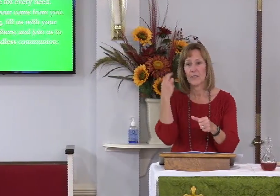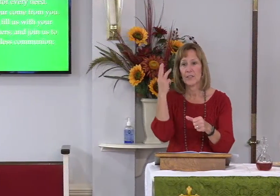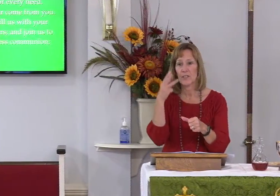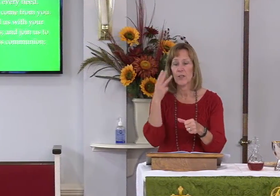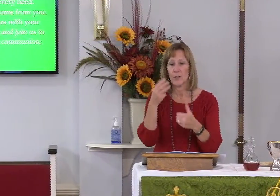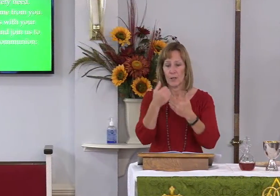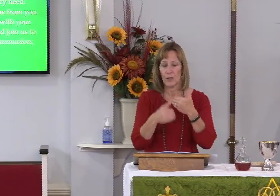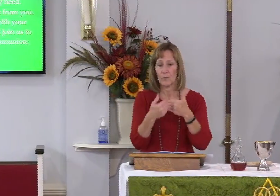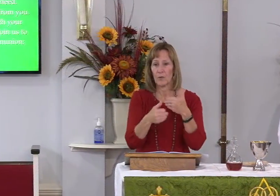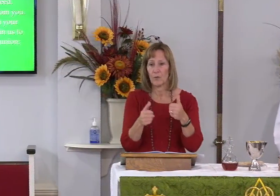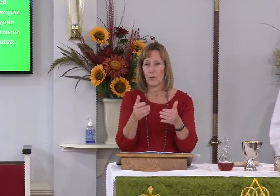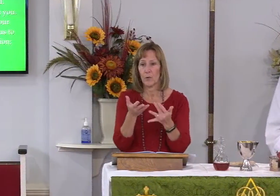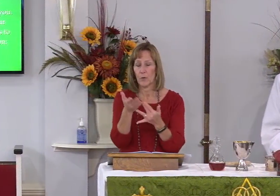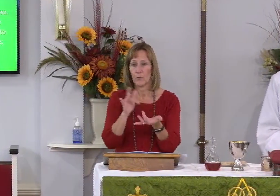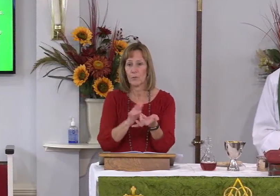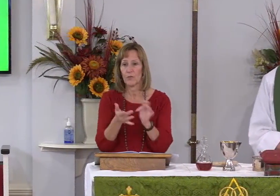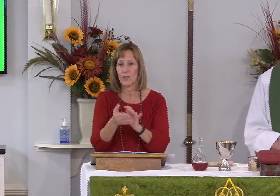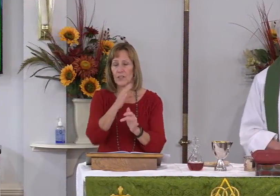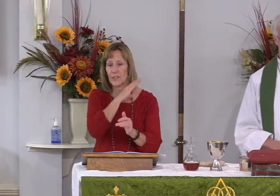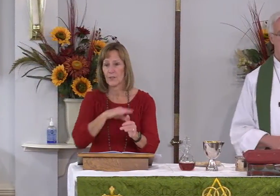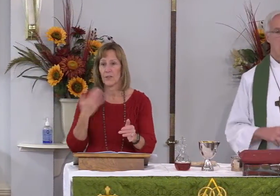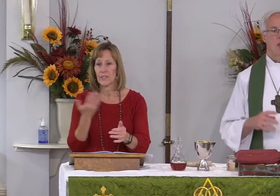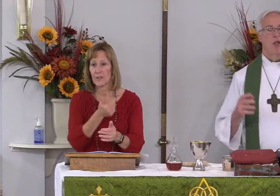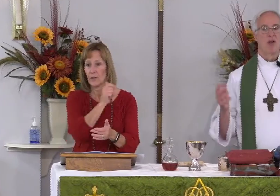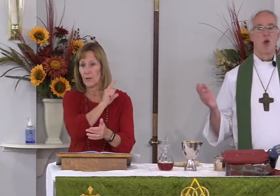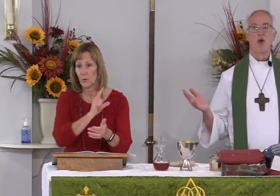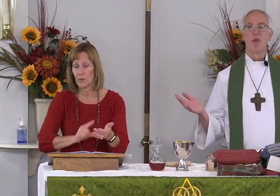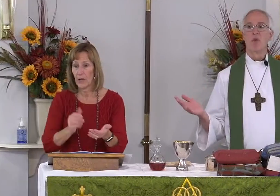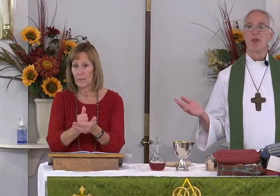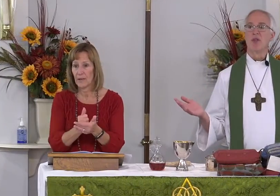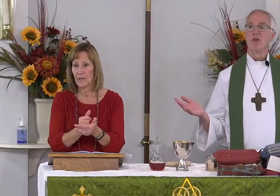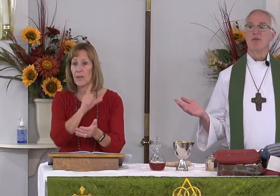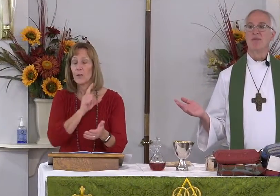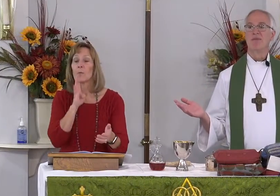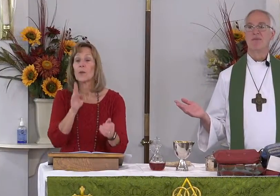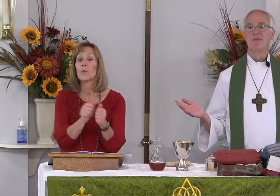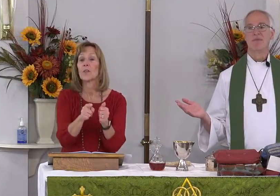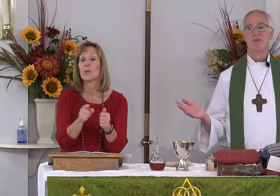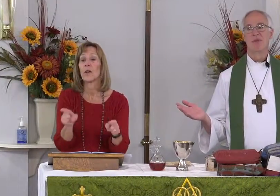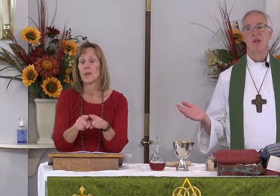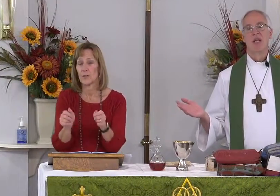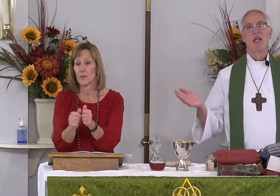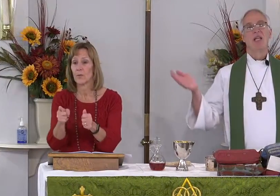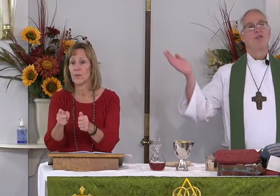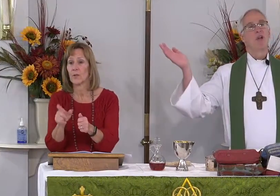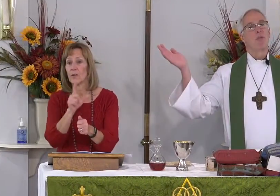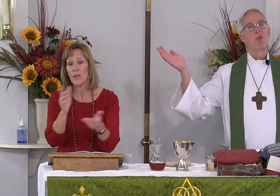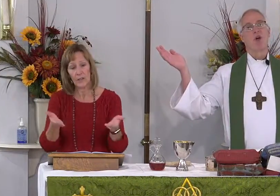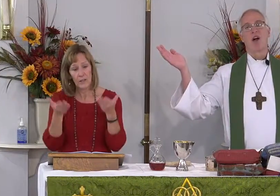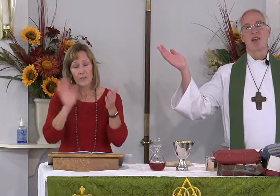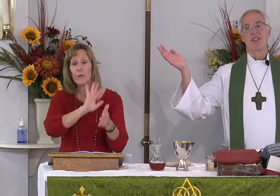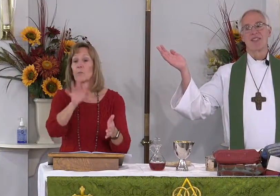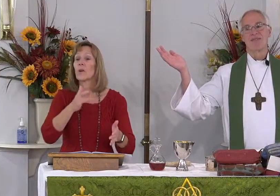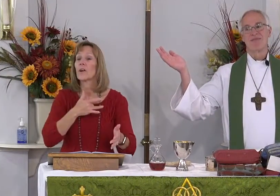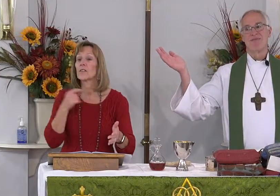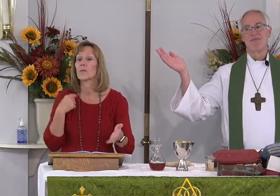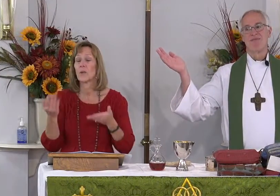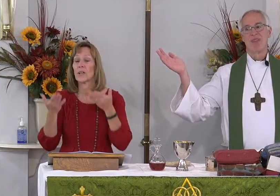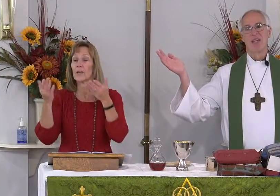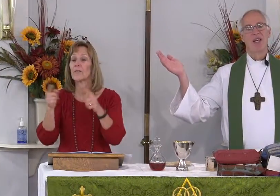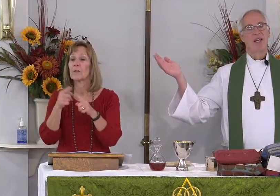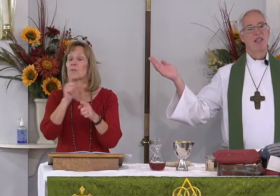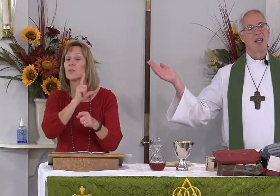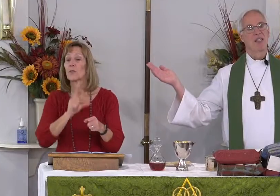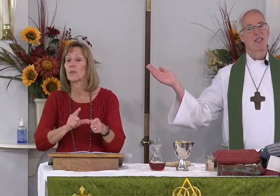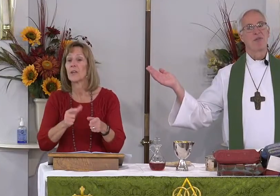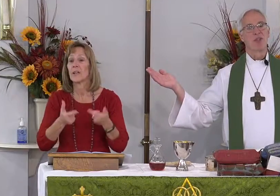Through Jesus Christ our Lord. Amen. The Lord be with you. And also with you. Lift up your hearts. We lift them